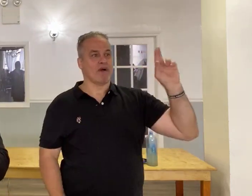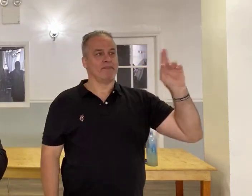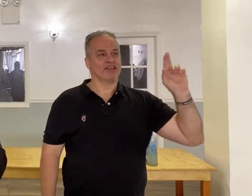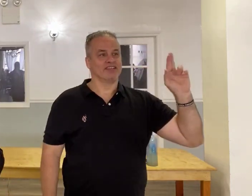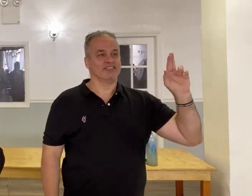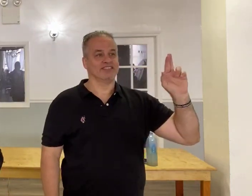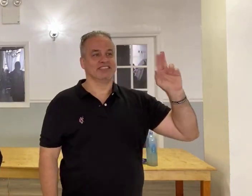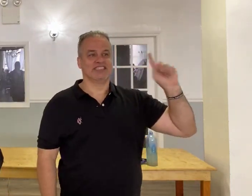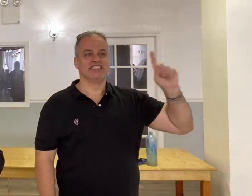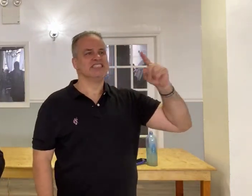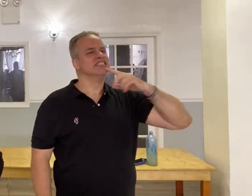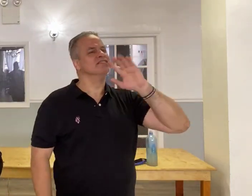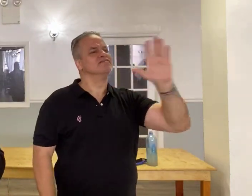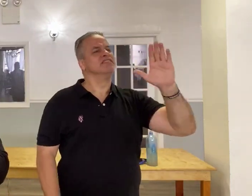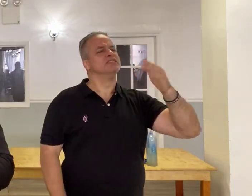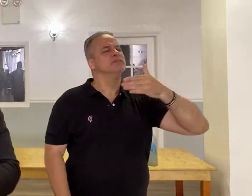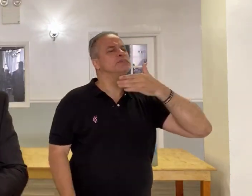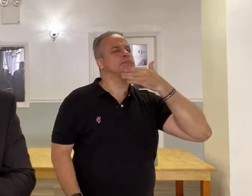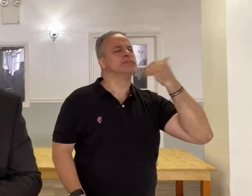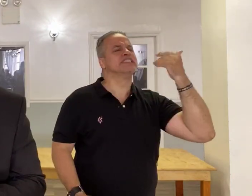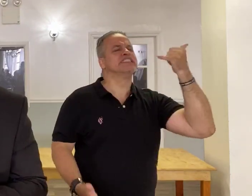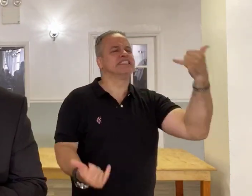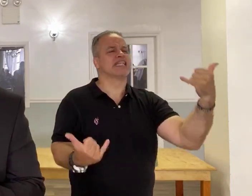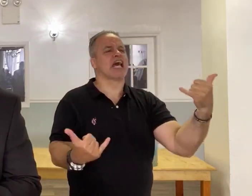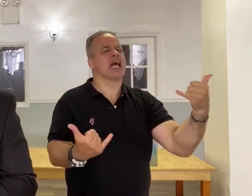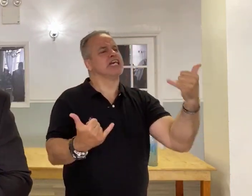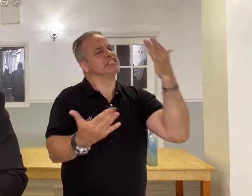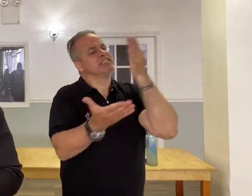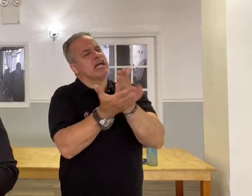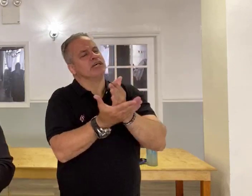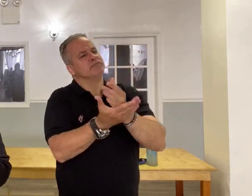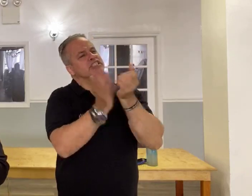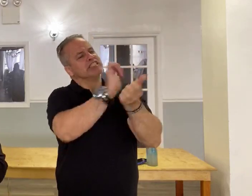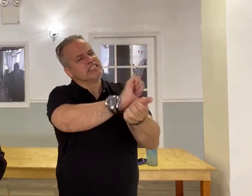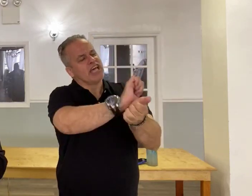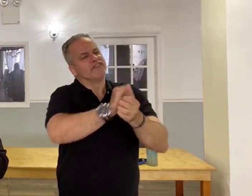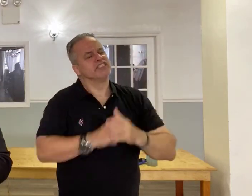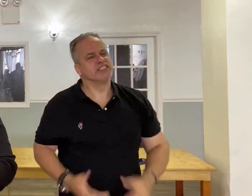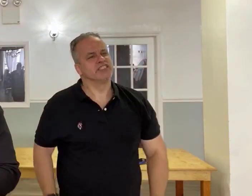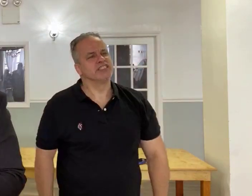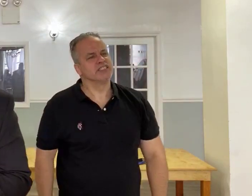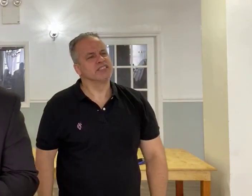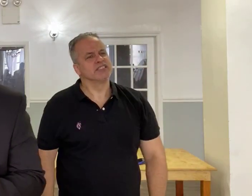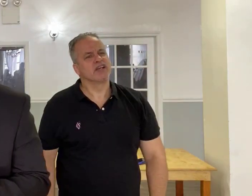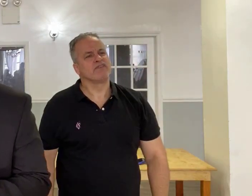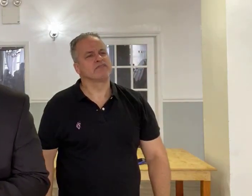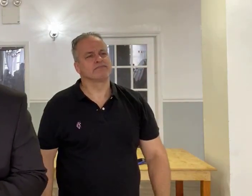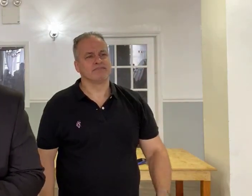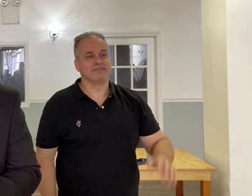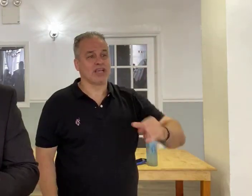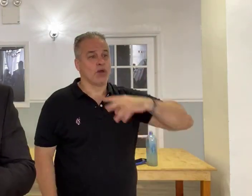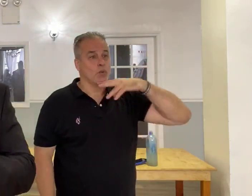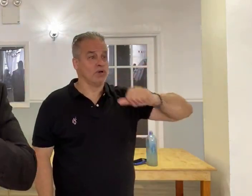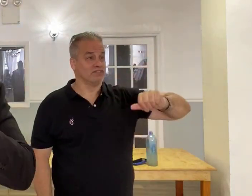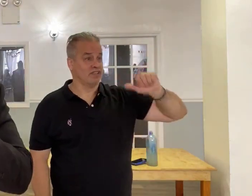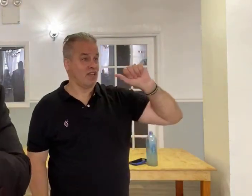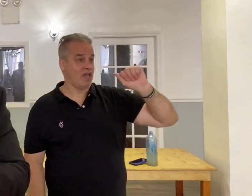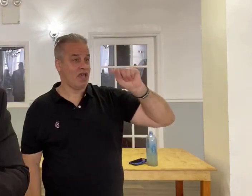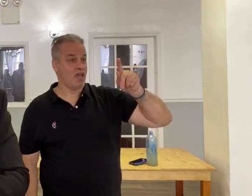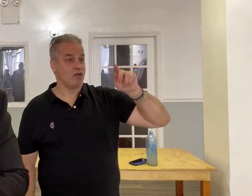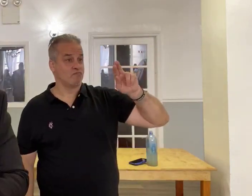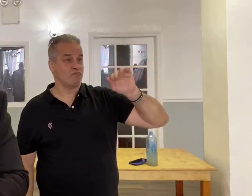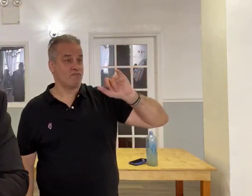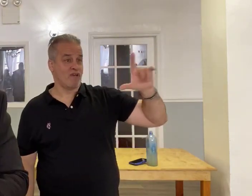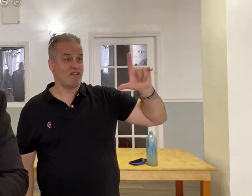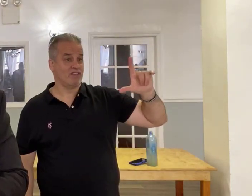they said, you know what? We're going to break away from the Union. And so it was April the 12th,